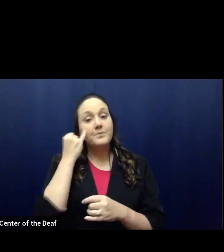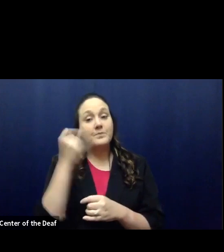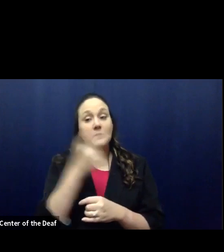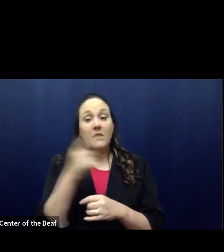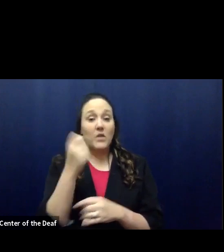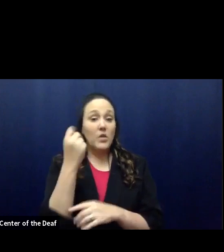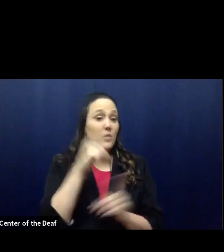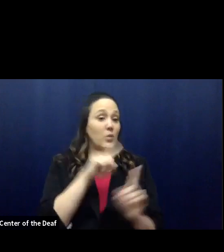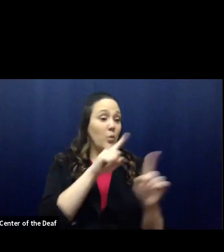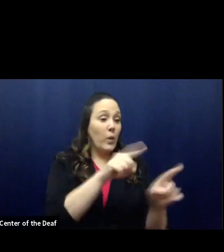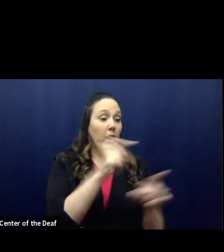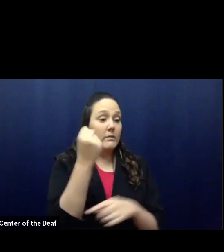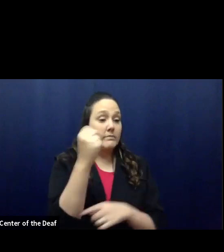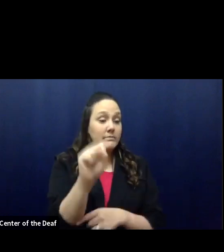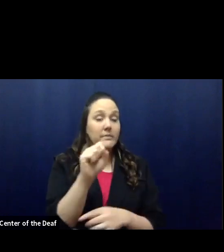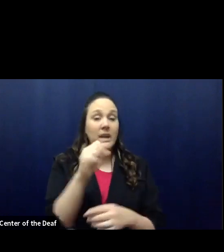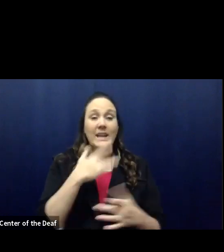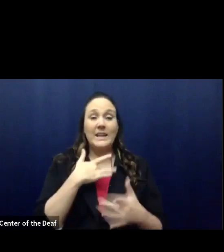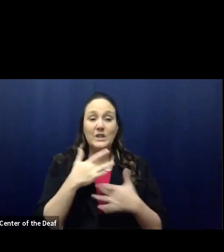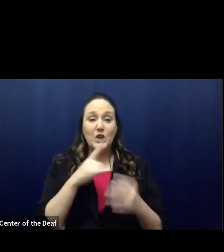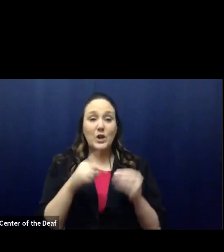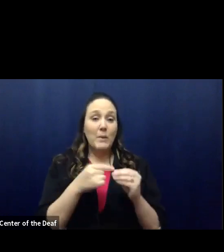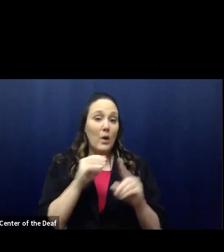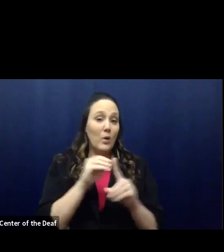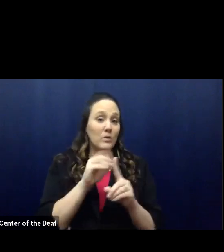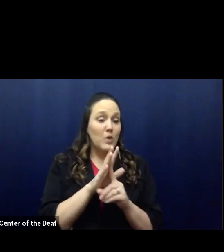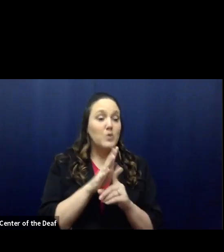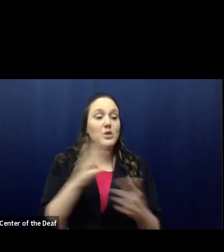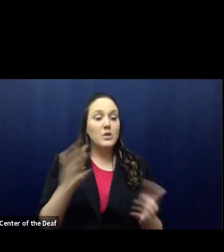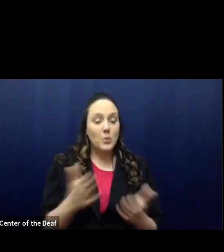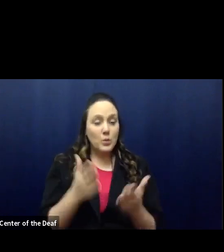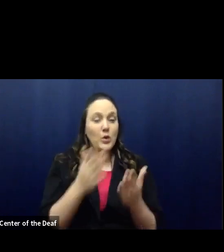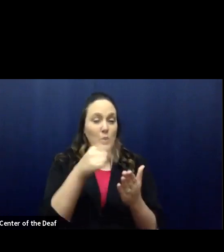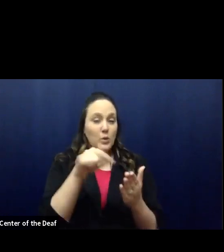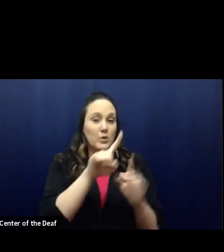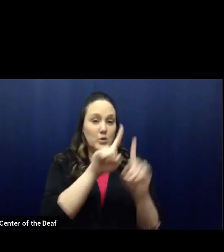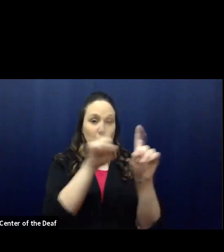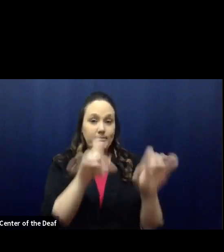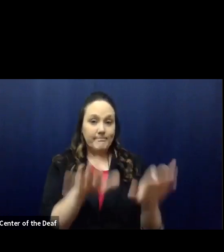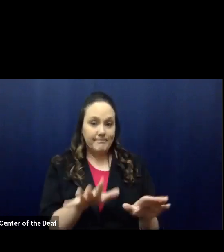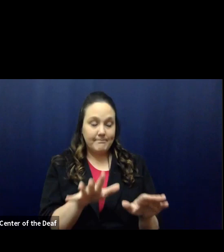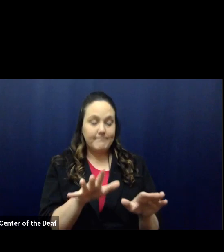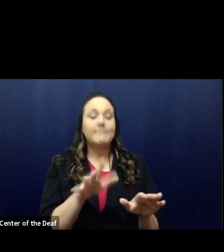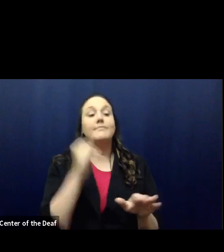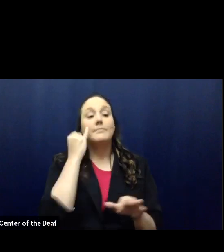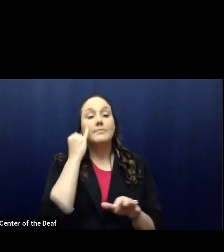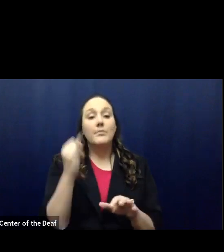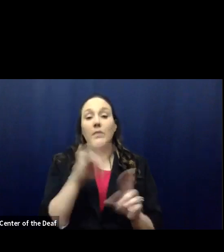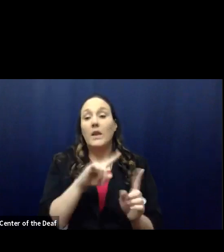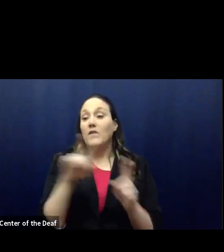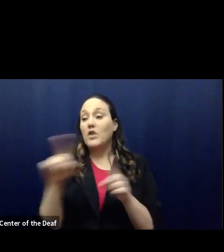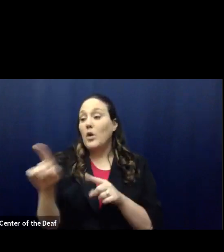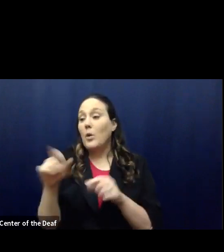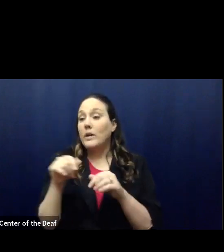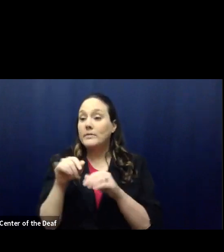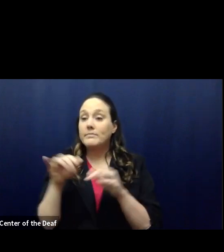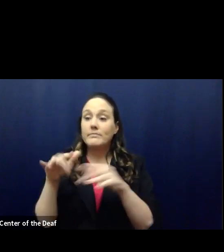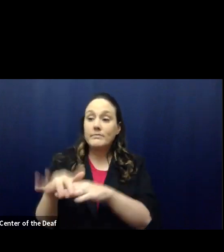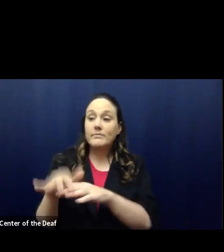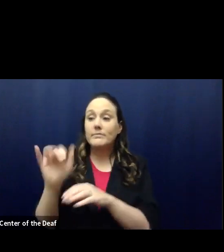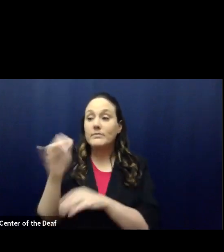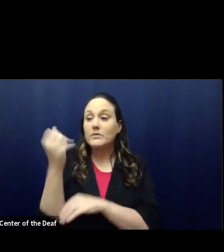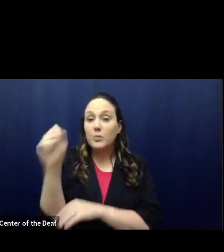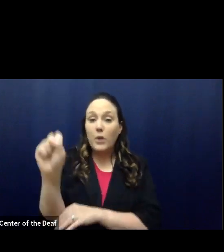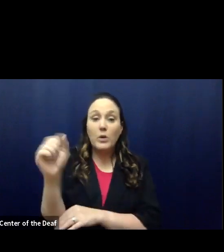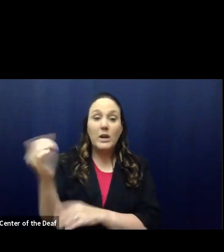and you're concerned about potential exposures, we encourage that you get tested. And if you're attending ones in the future, that you try to do